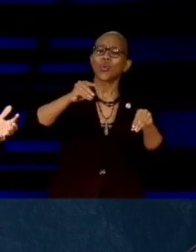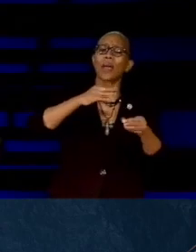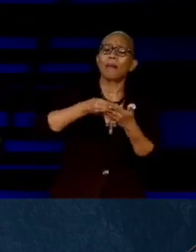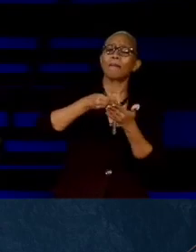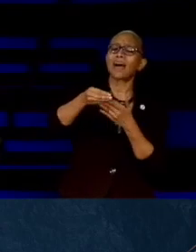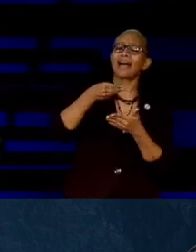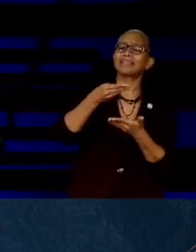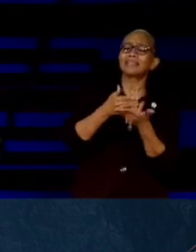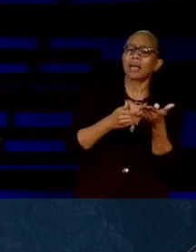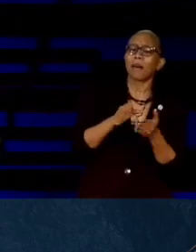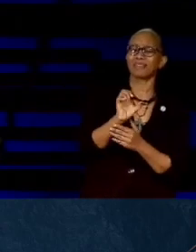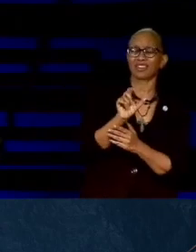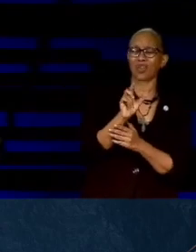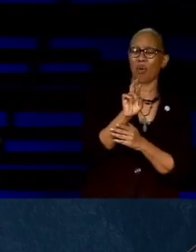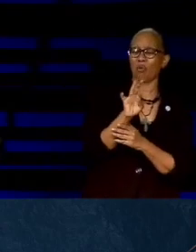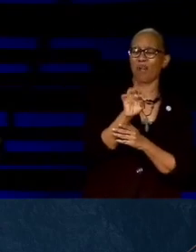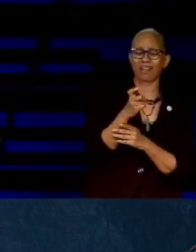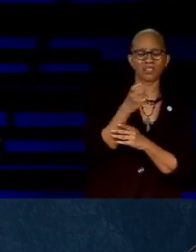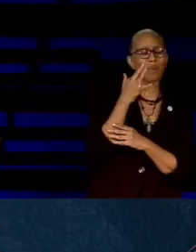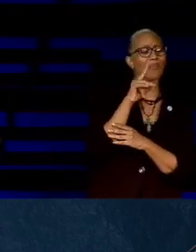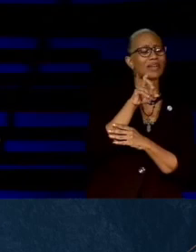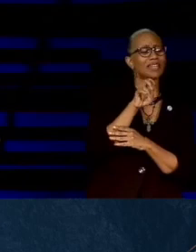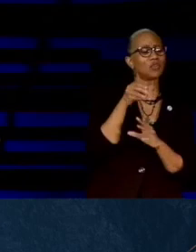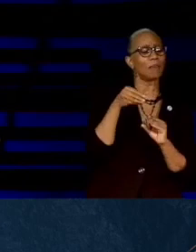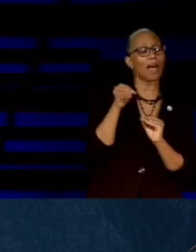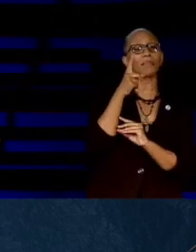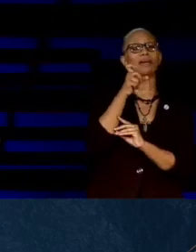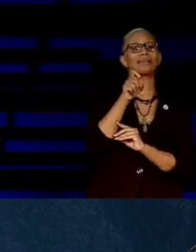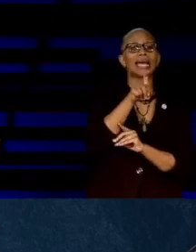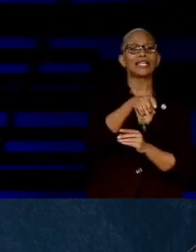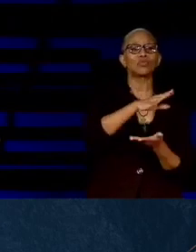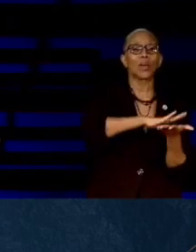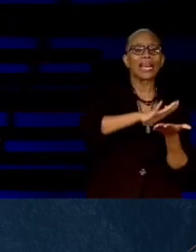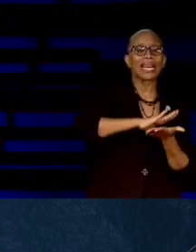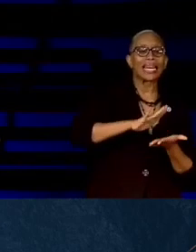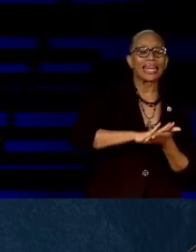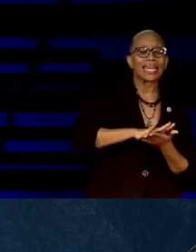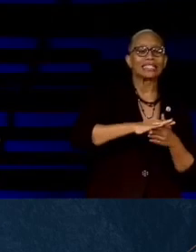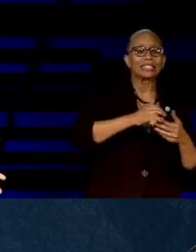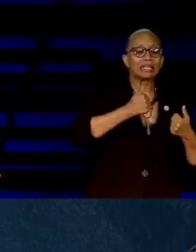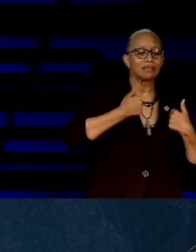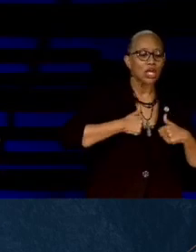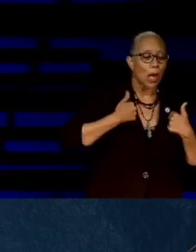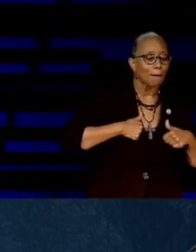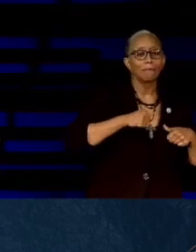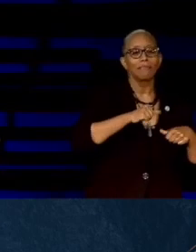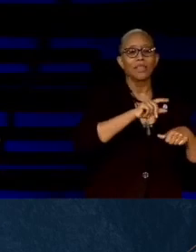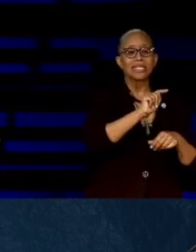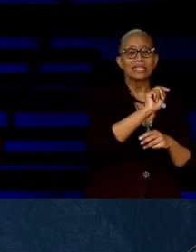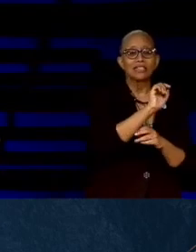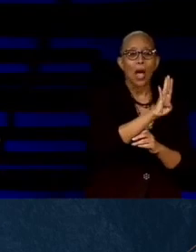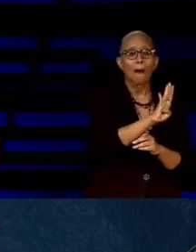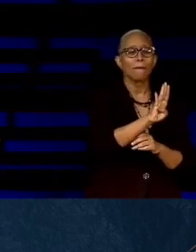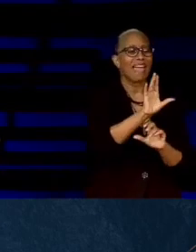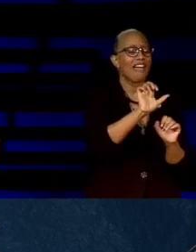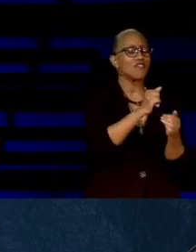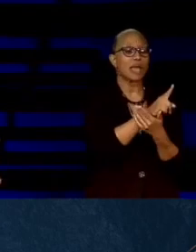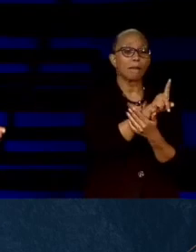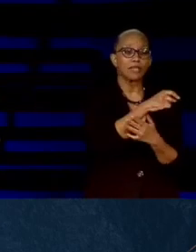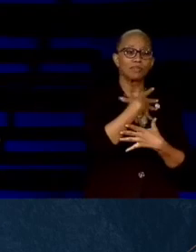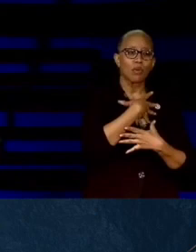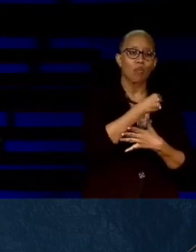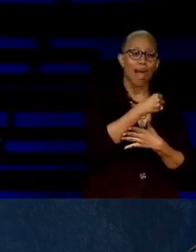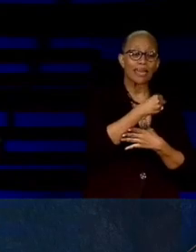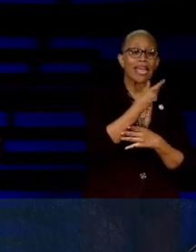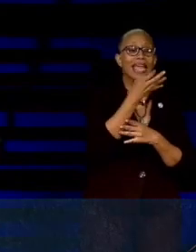Clorox. And I'm like, what do we need Clorox for now? Because the bathtub got to be white. The sink got to be white. And